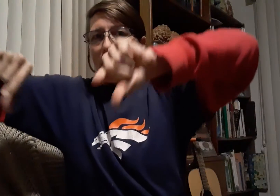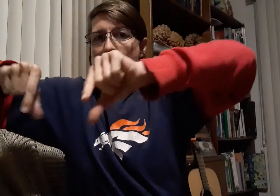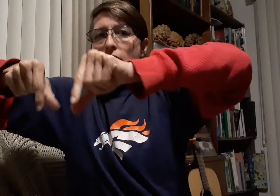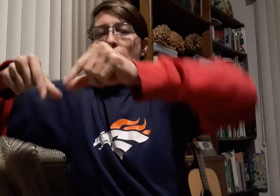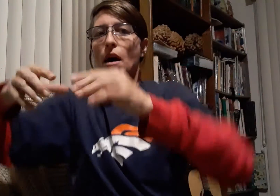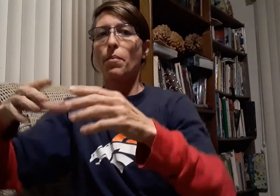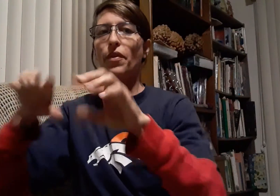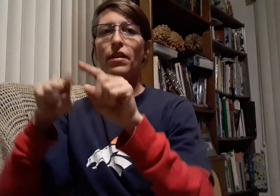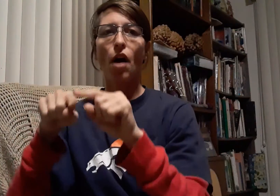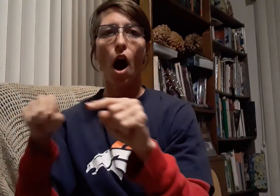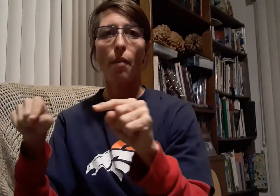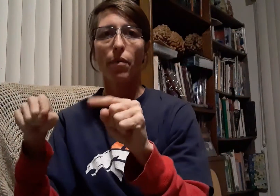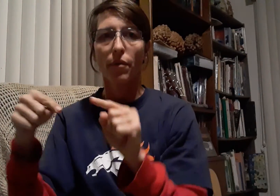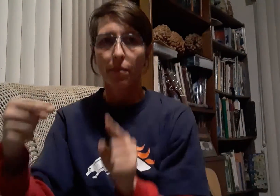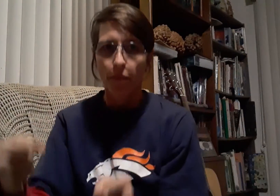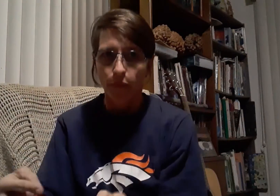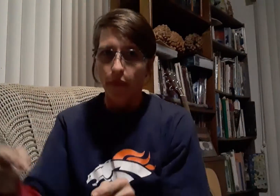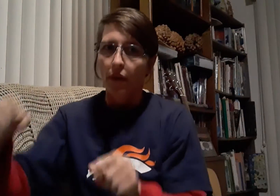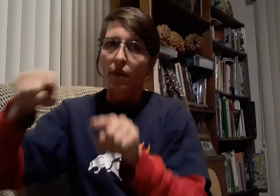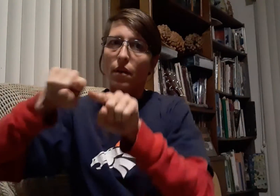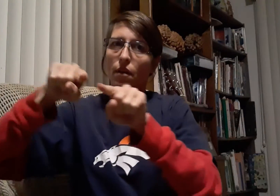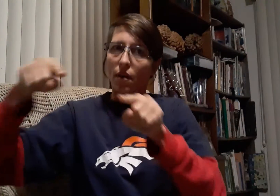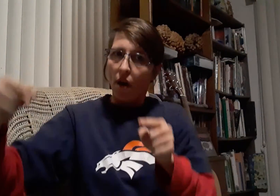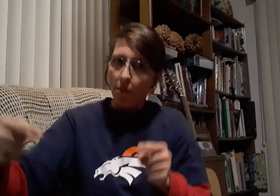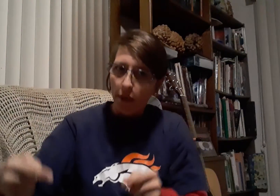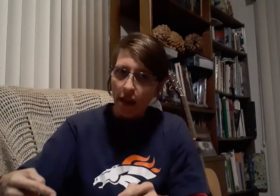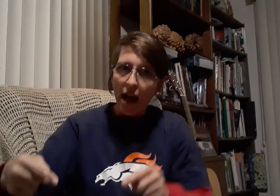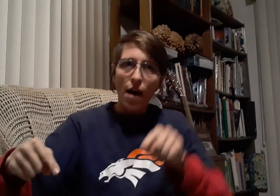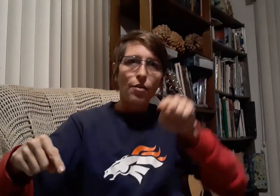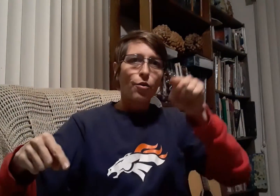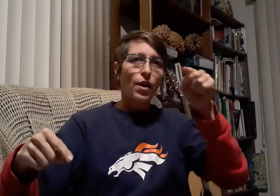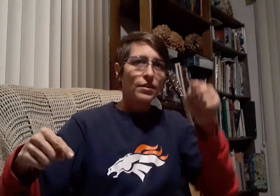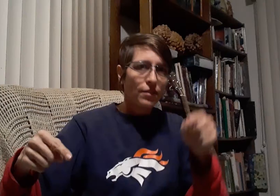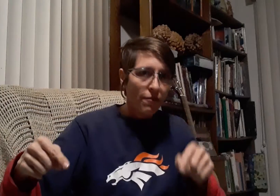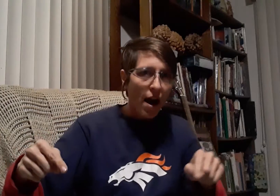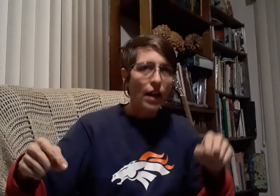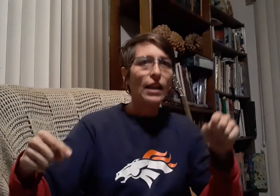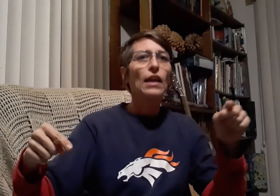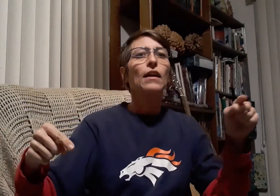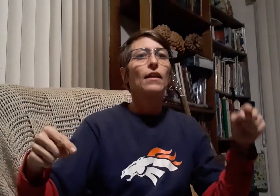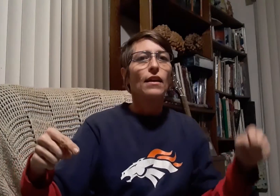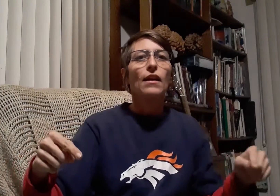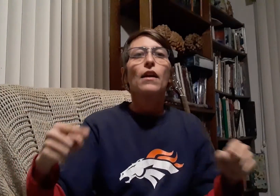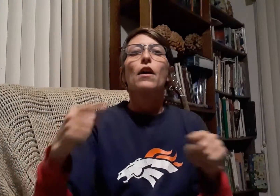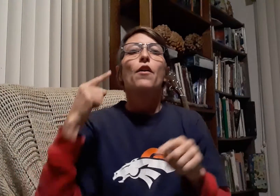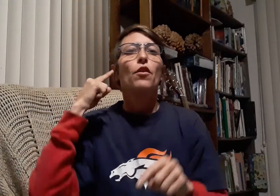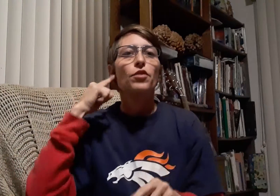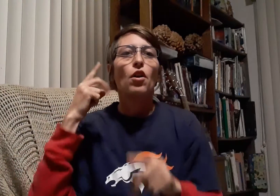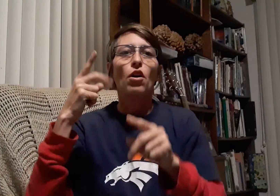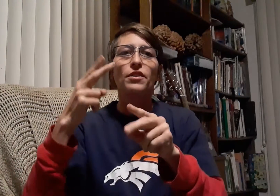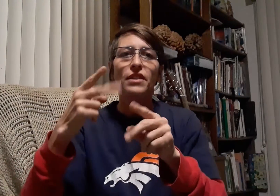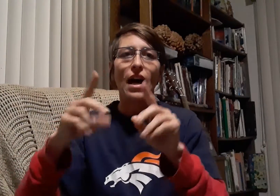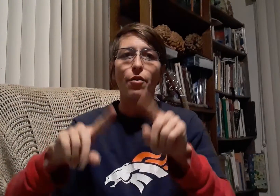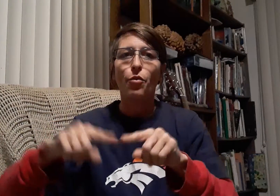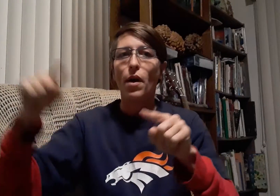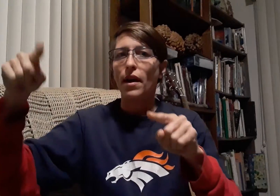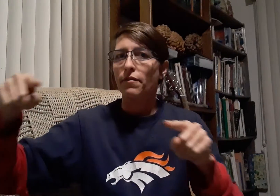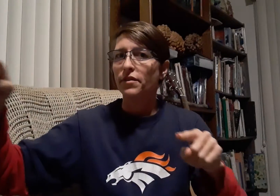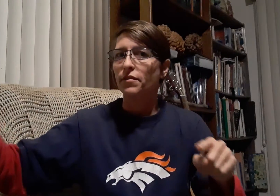ring up at the top, up and down, crest and valley, those are called sound waves.